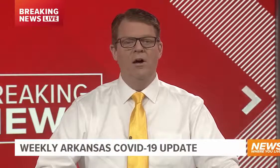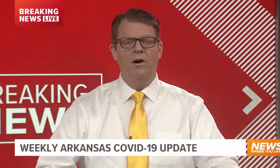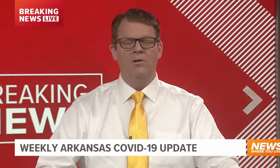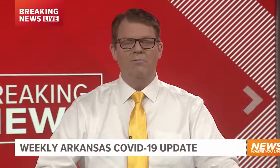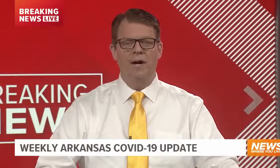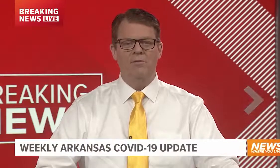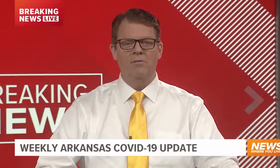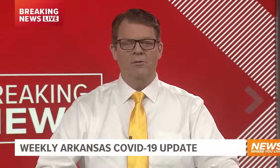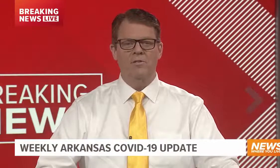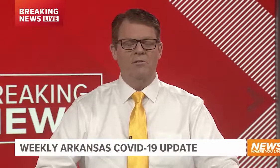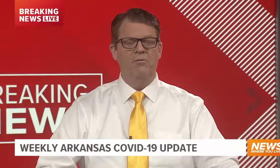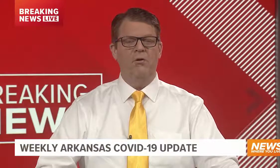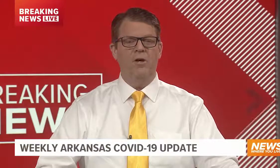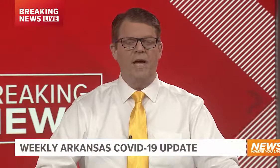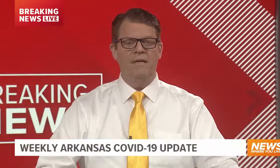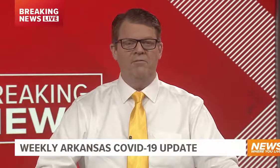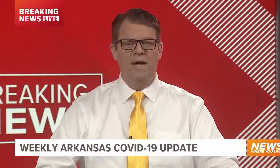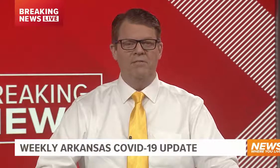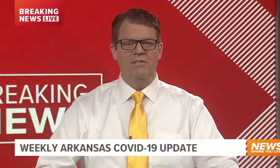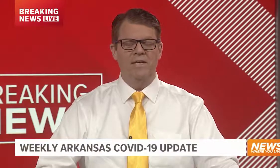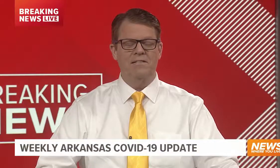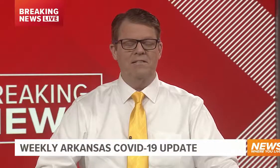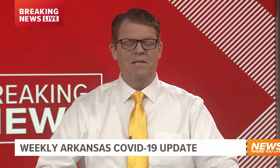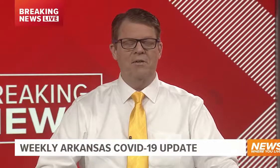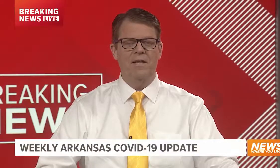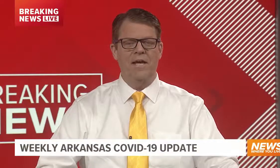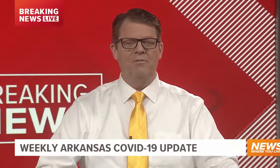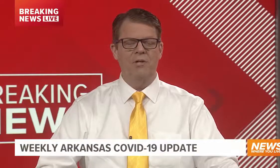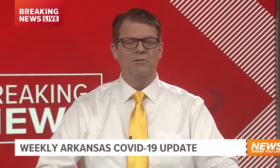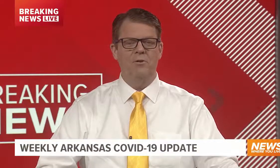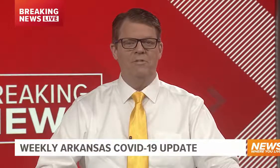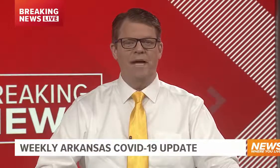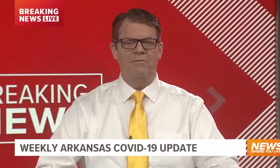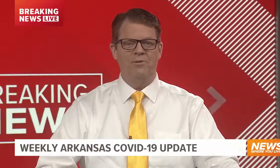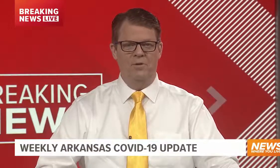today on your 5 News First at 4 and at 5 and 6. Until then, have a good Tuesday afternoon.